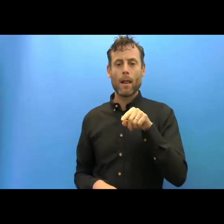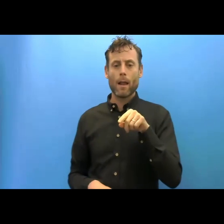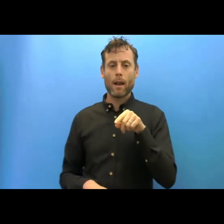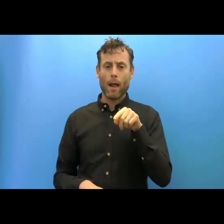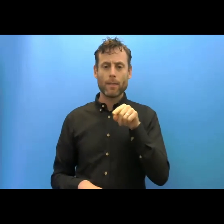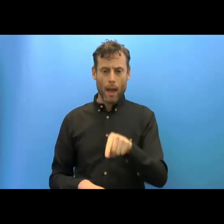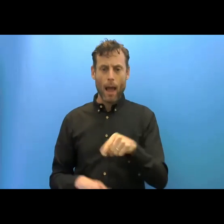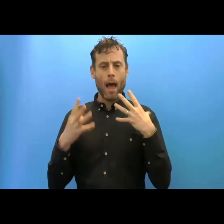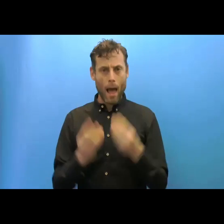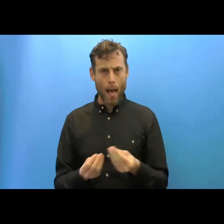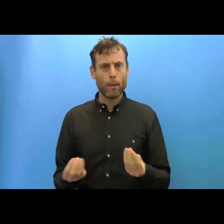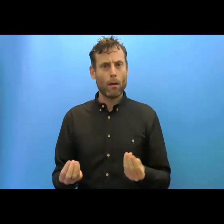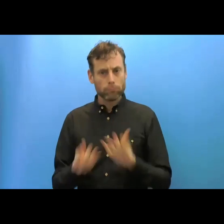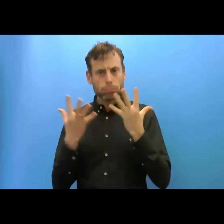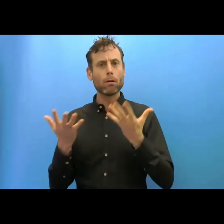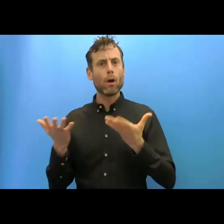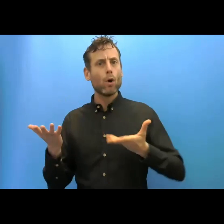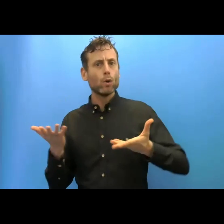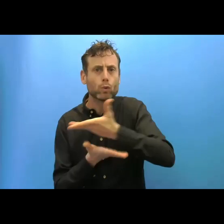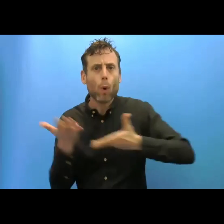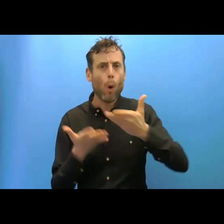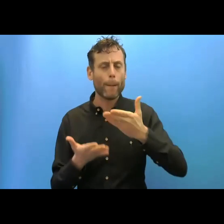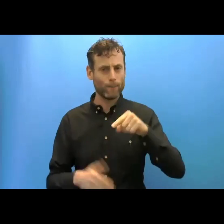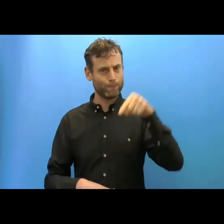about structural discrimination in this way.